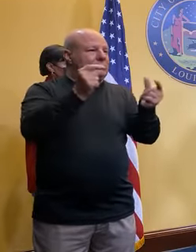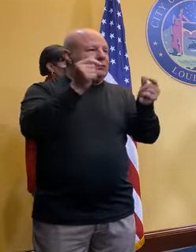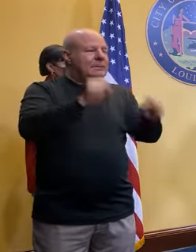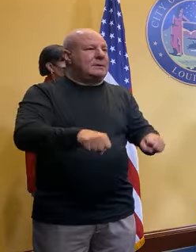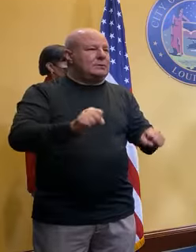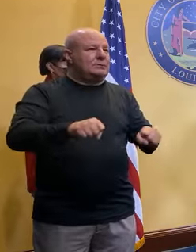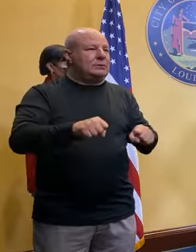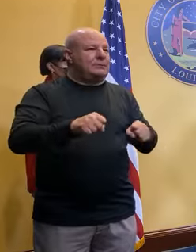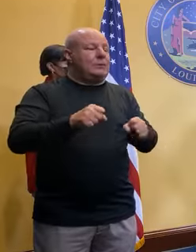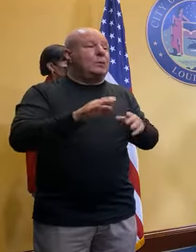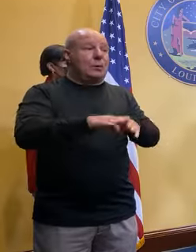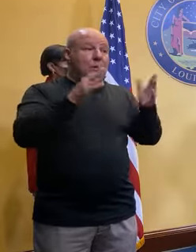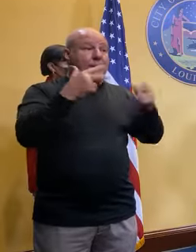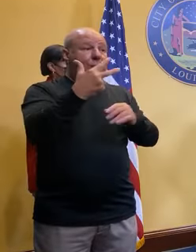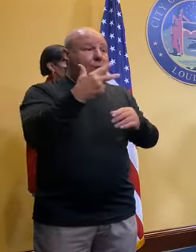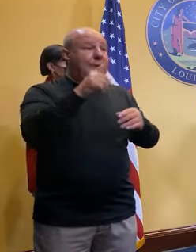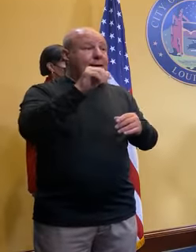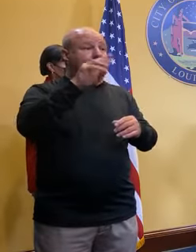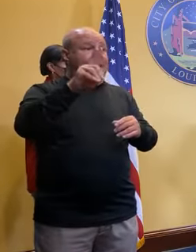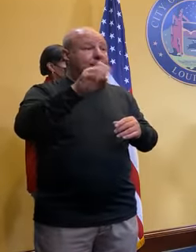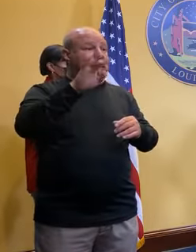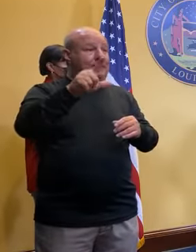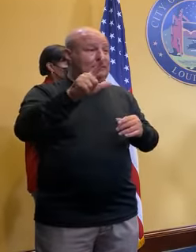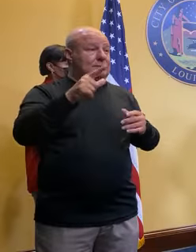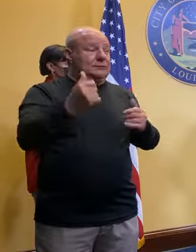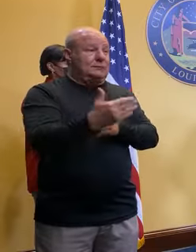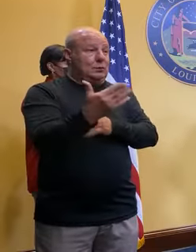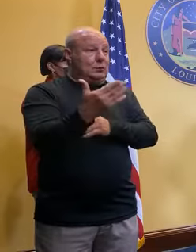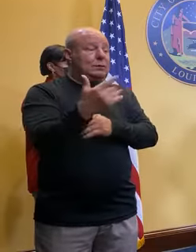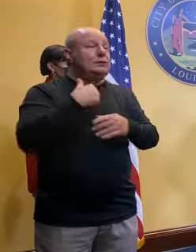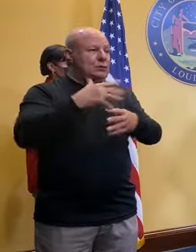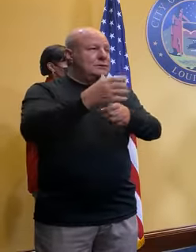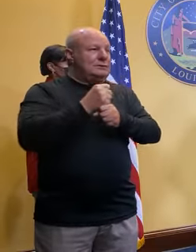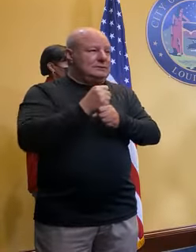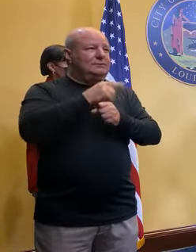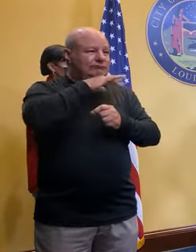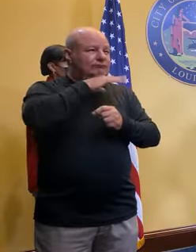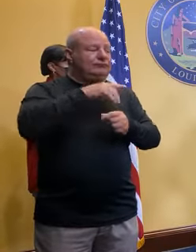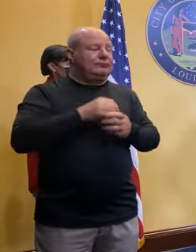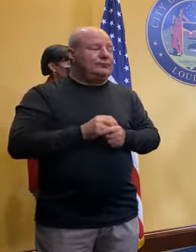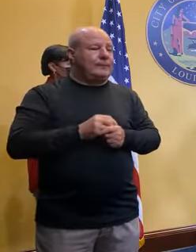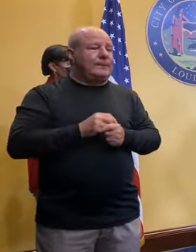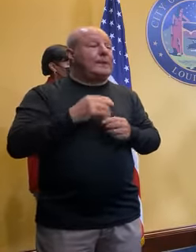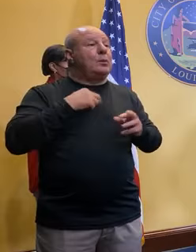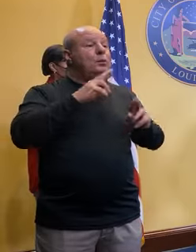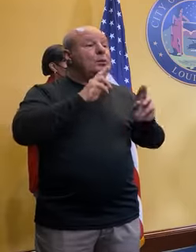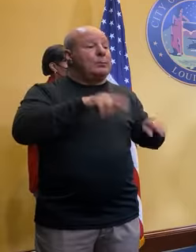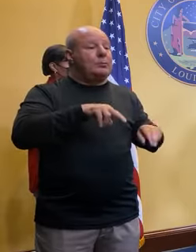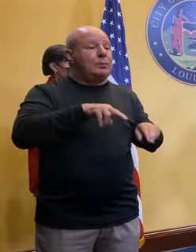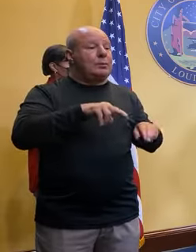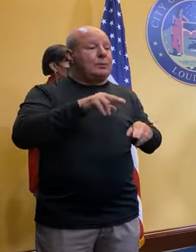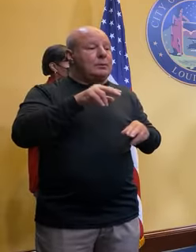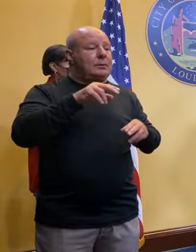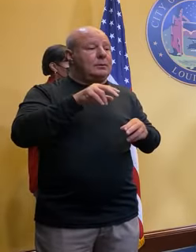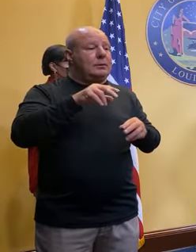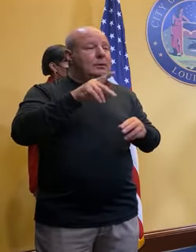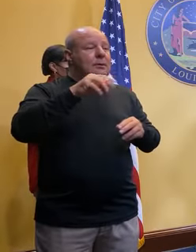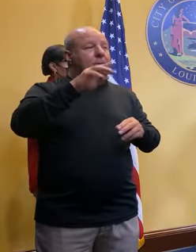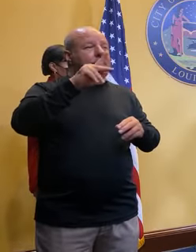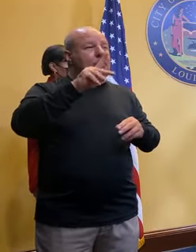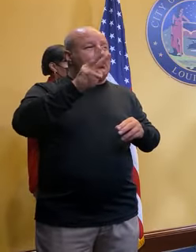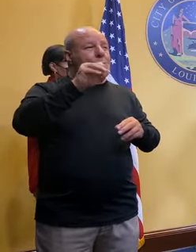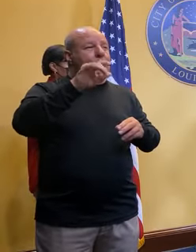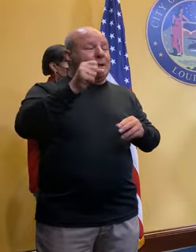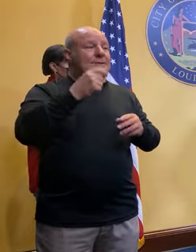to receive debris, and that work is incredibly important. We did report yesterday that Parkways had over